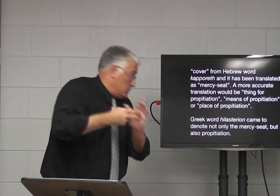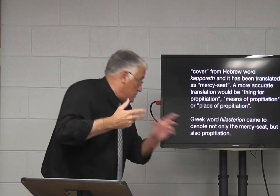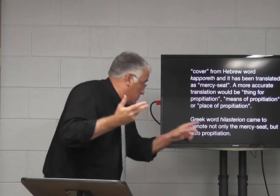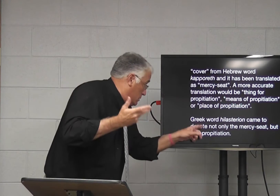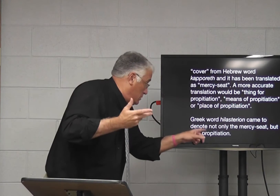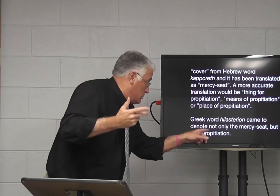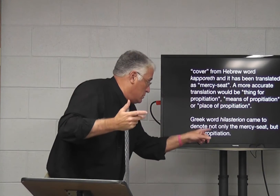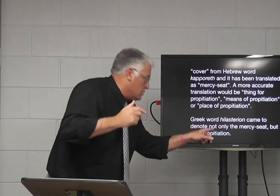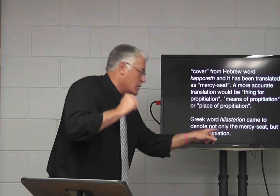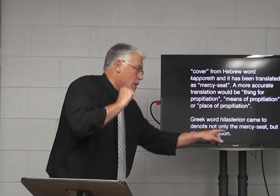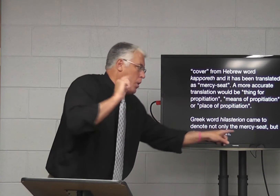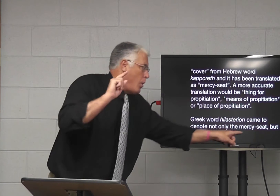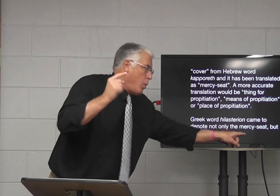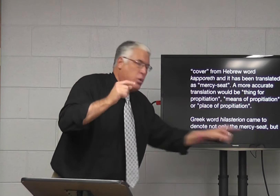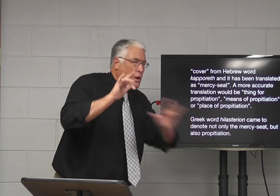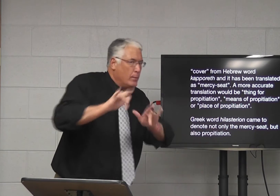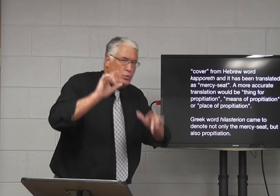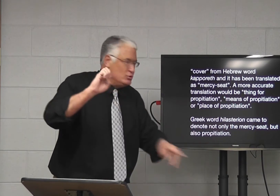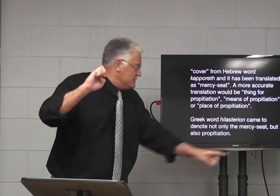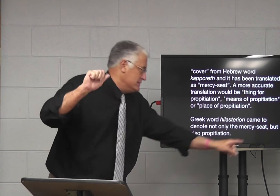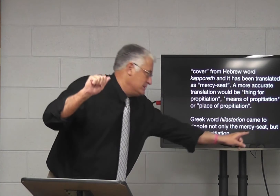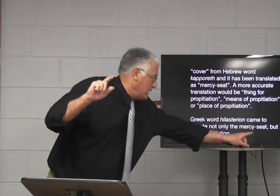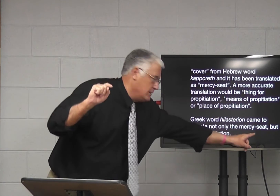Came to denote not only the mercy seat,